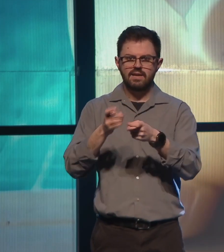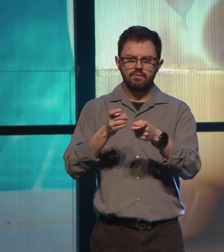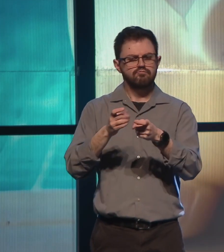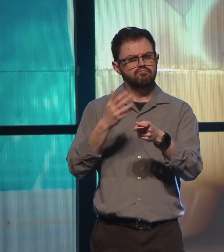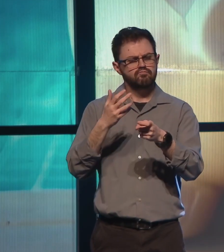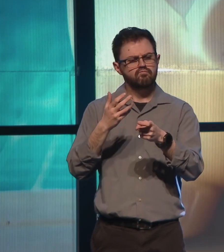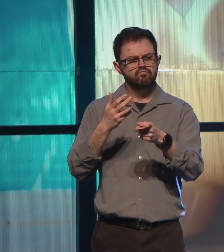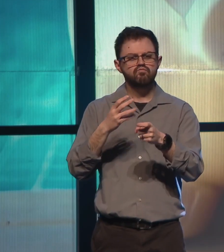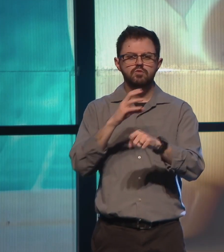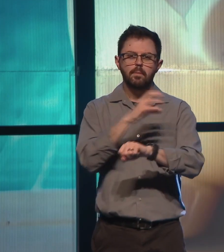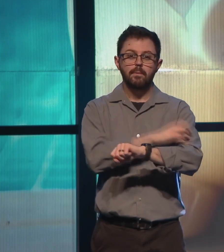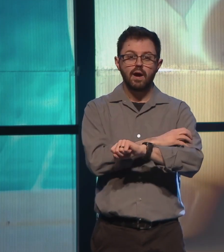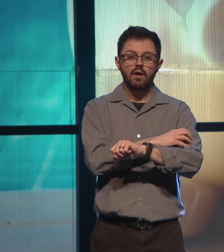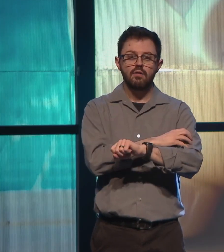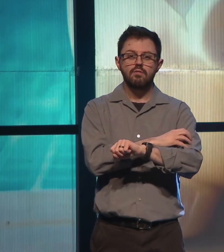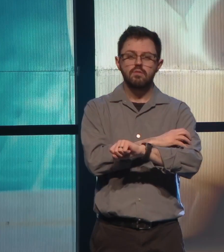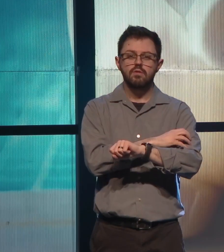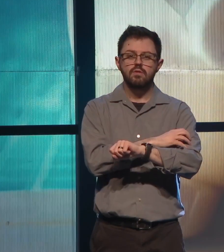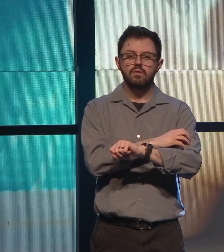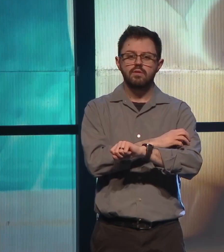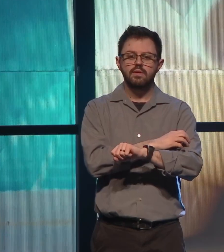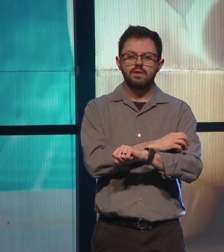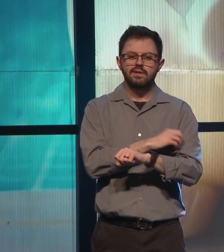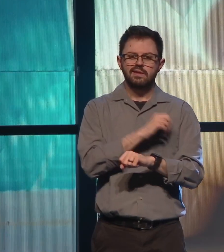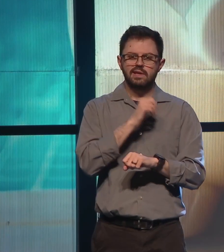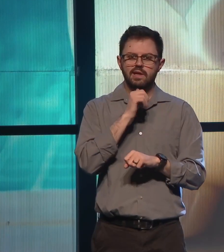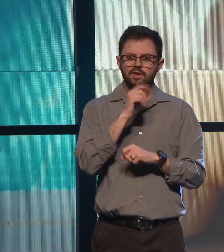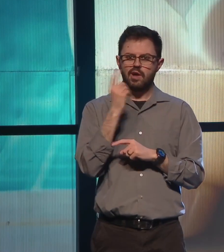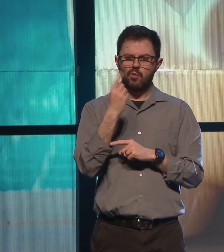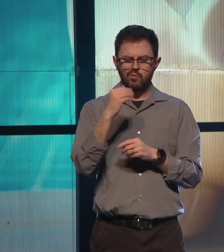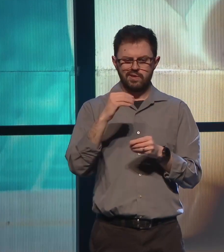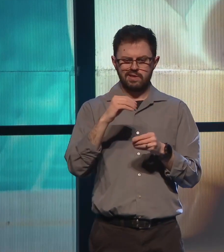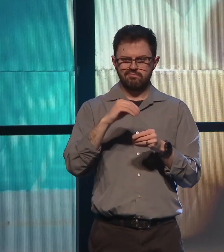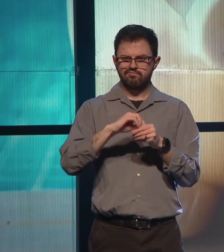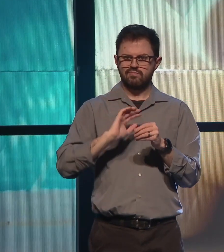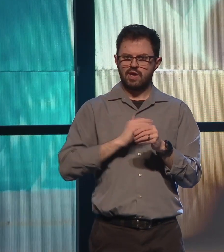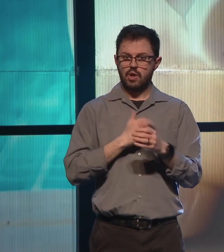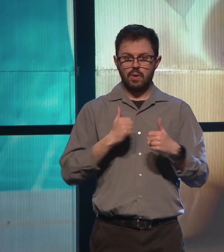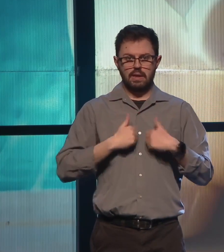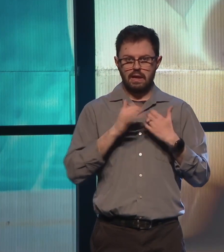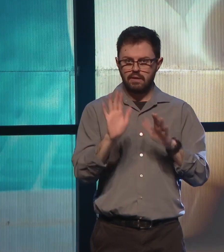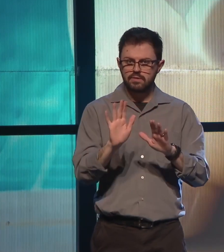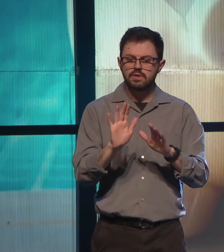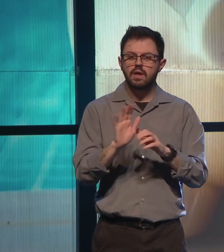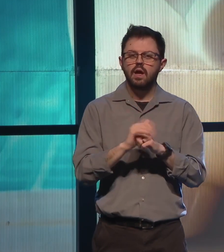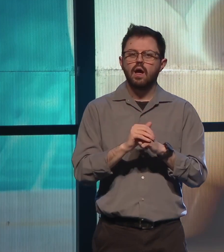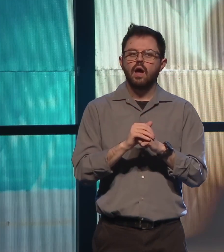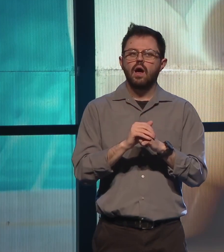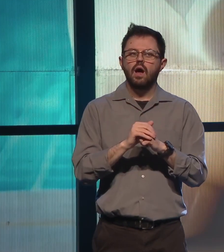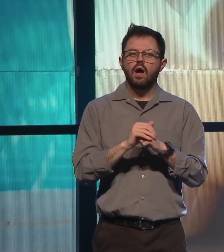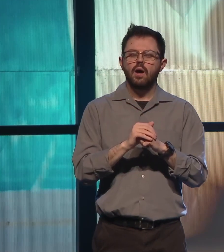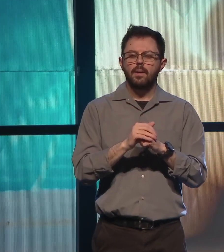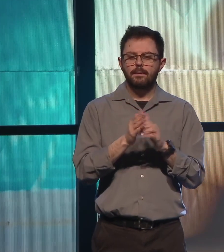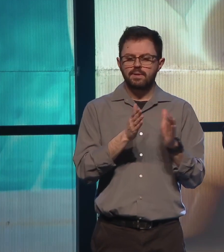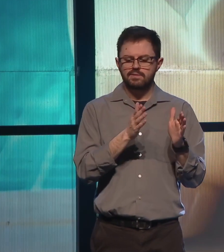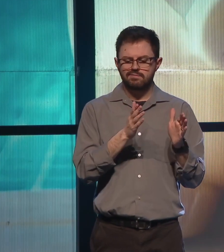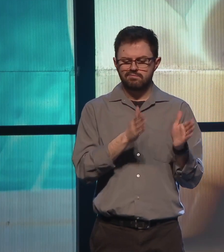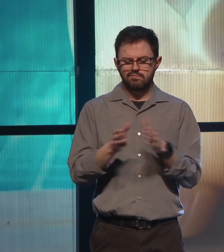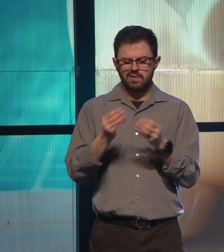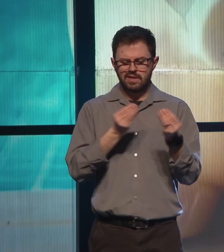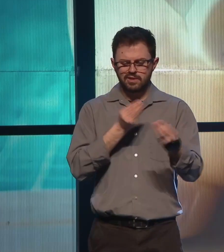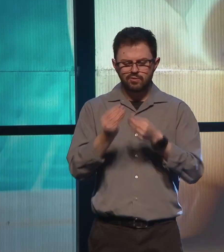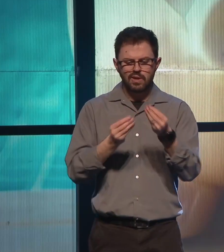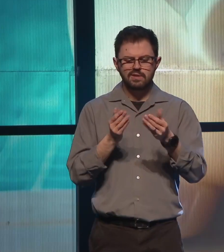talking about now, but planned giving beyond our lives. Because planned giving, it allows our generosity and our